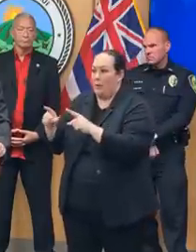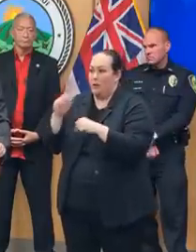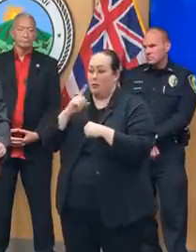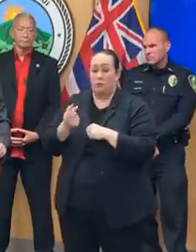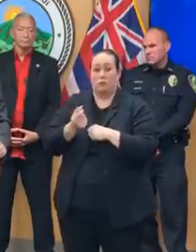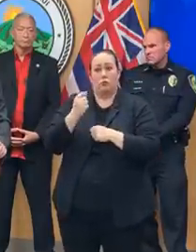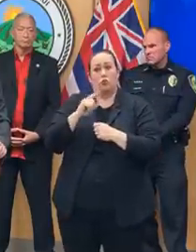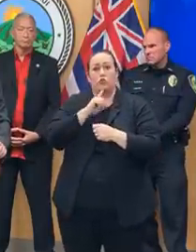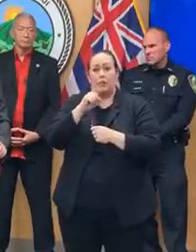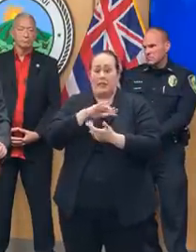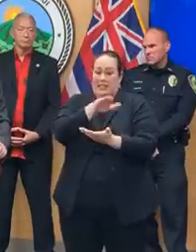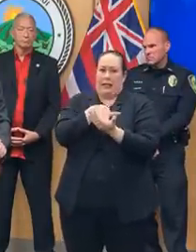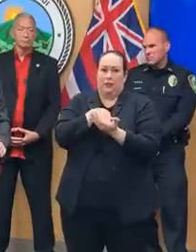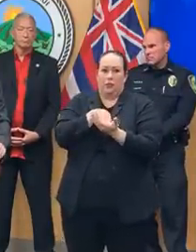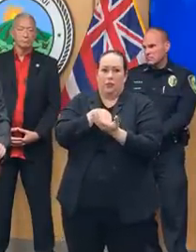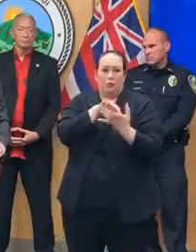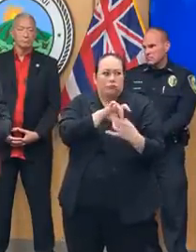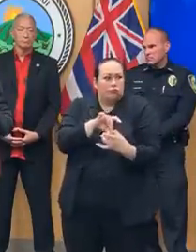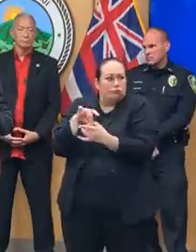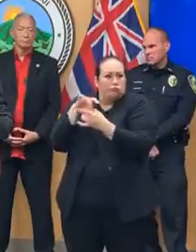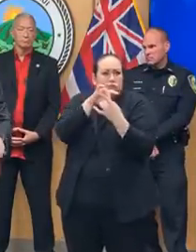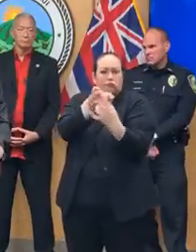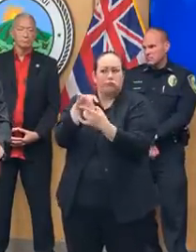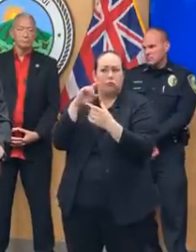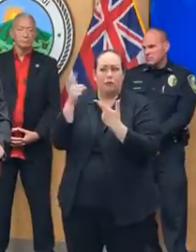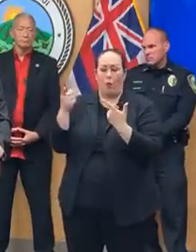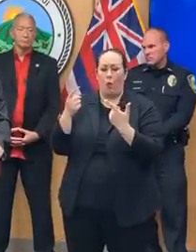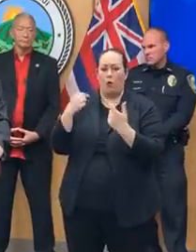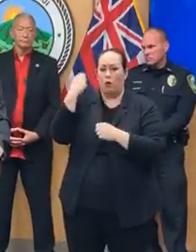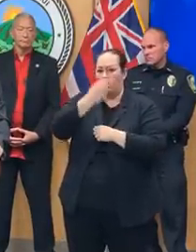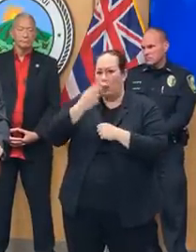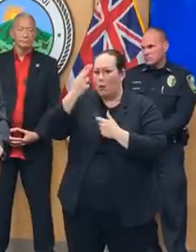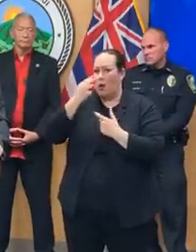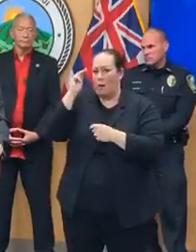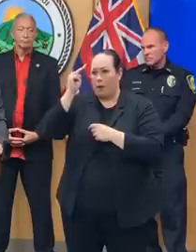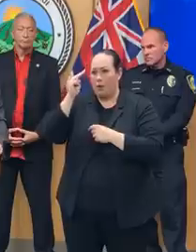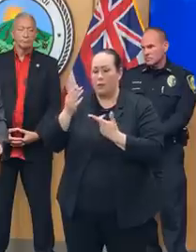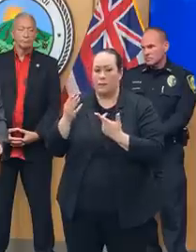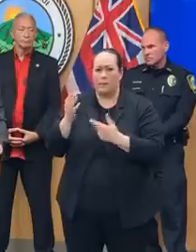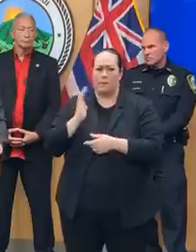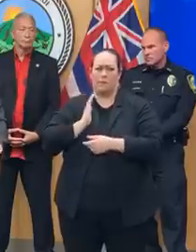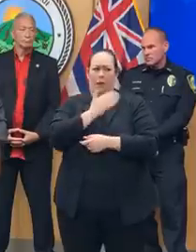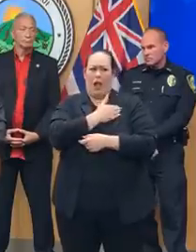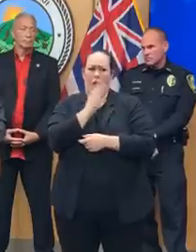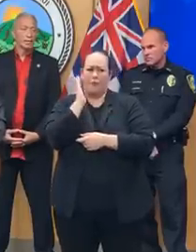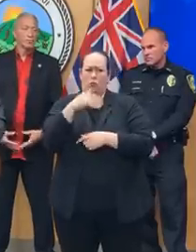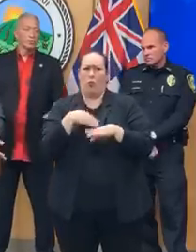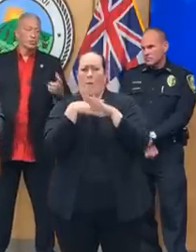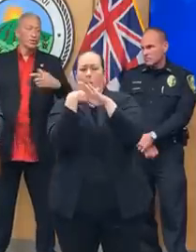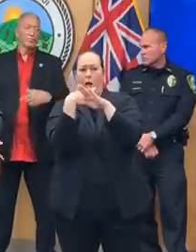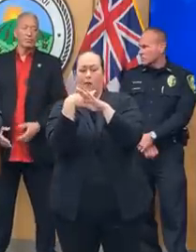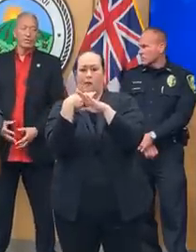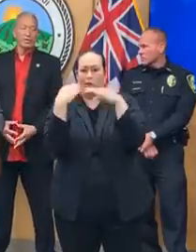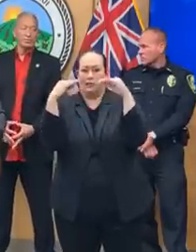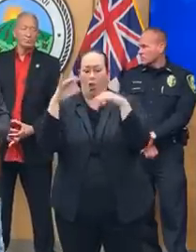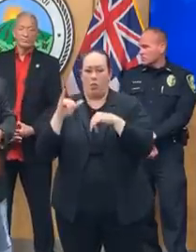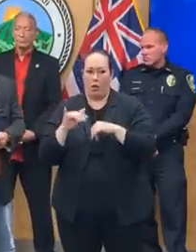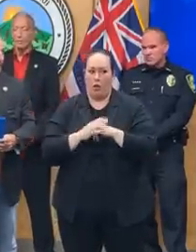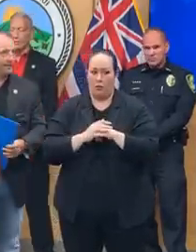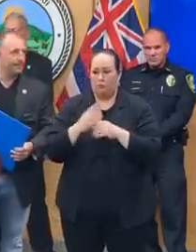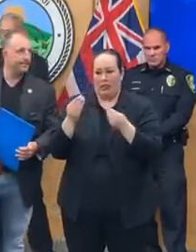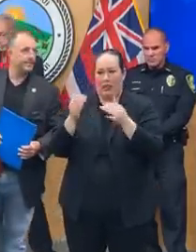for generations. We, though, in my office, will work to block any of those kind of predatory transactions. We'll join the governor on